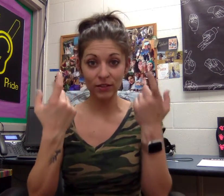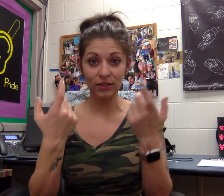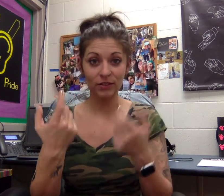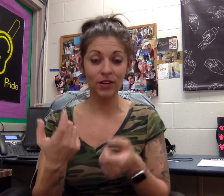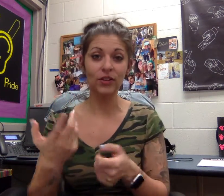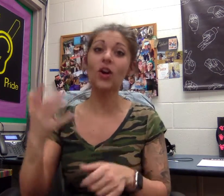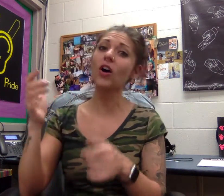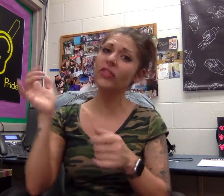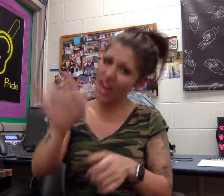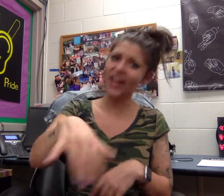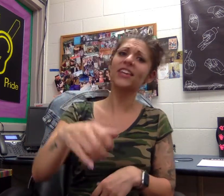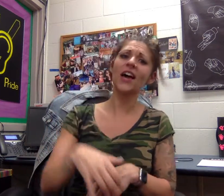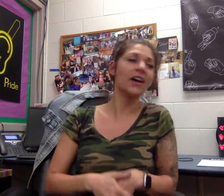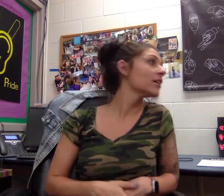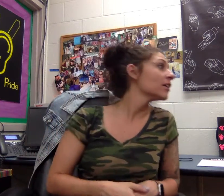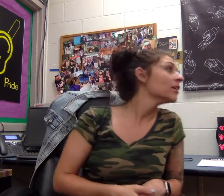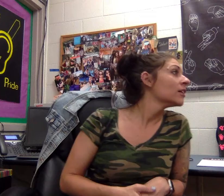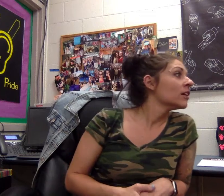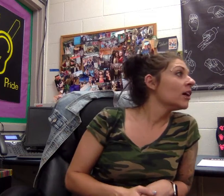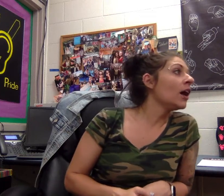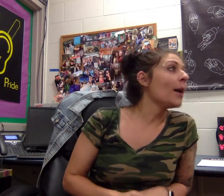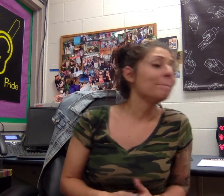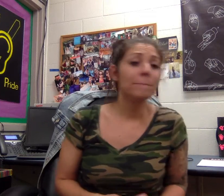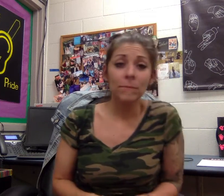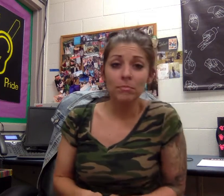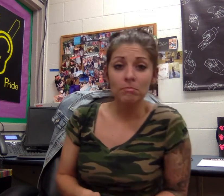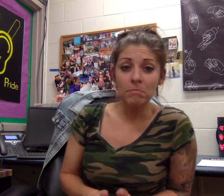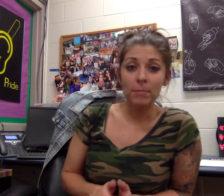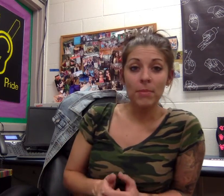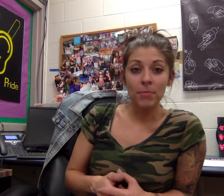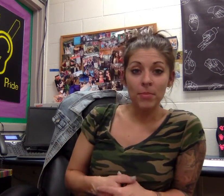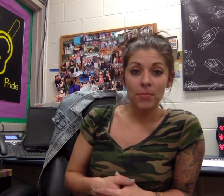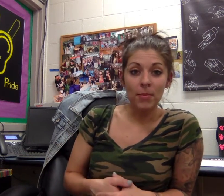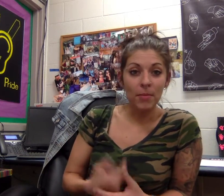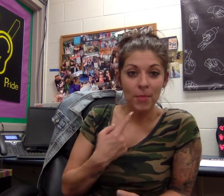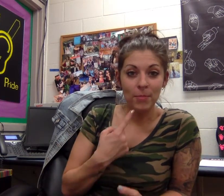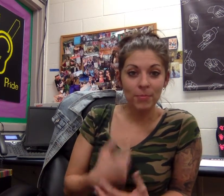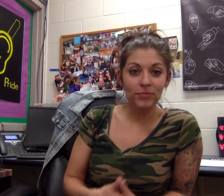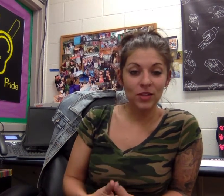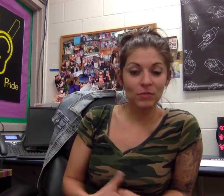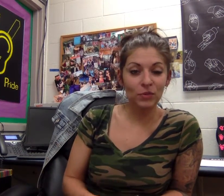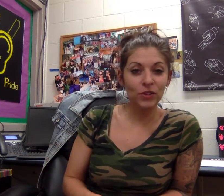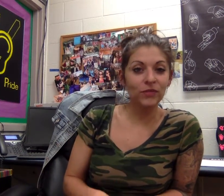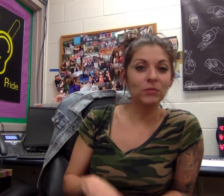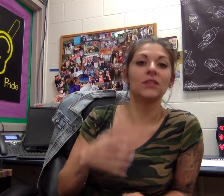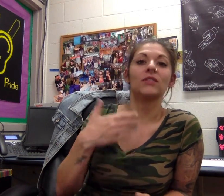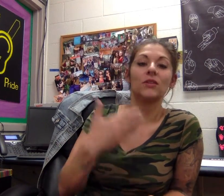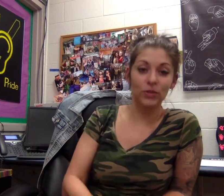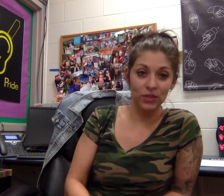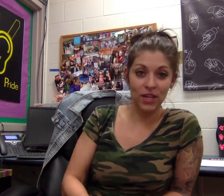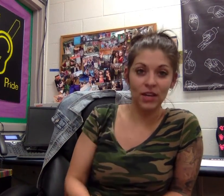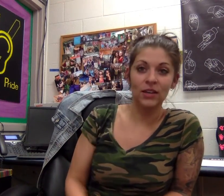and like on that yeah that's not more to me is like what you say